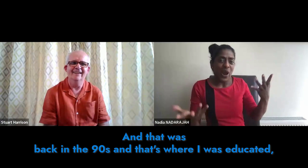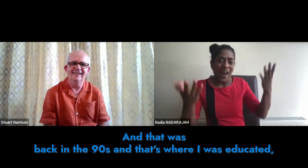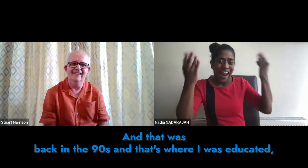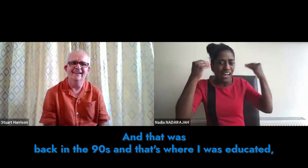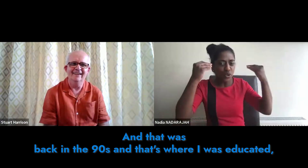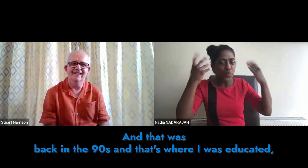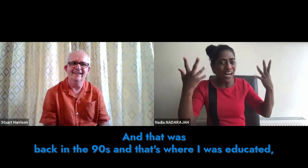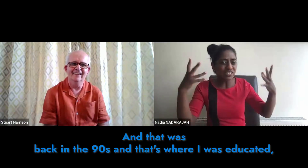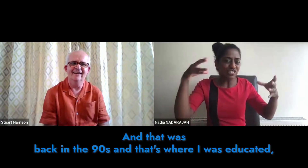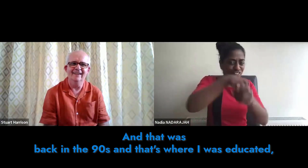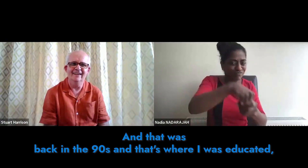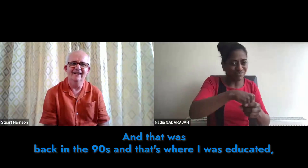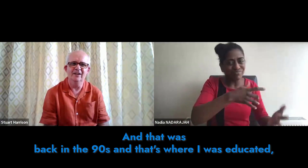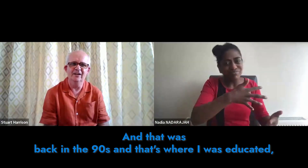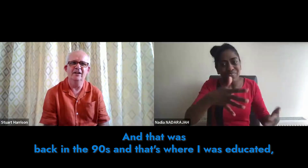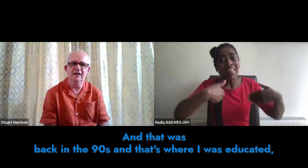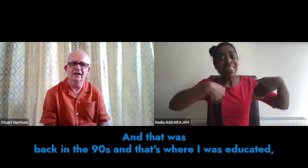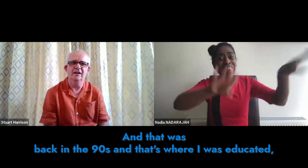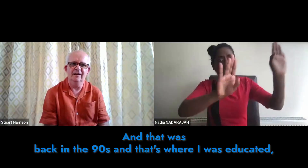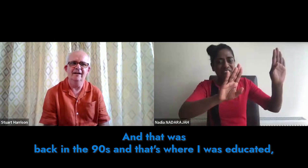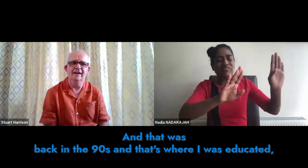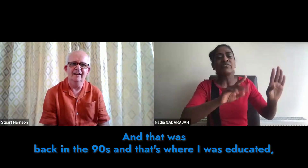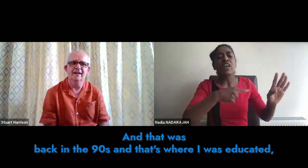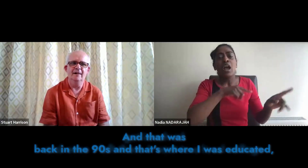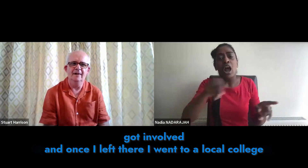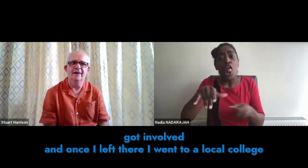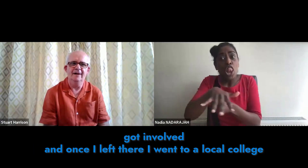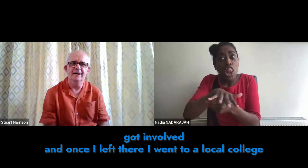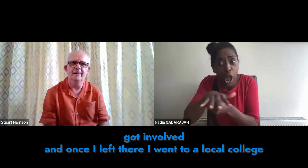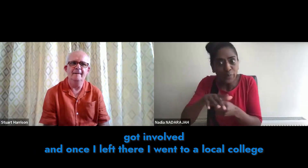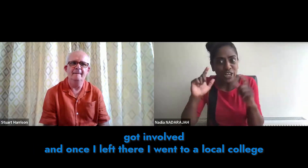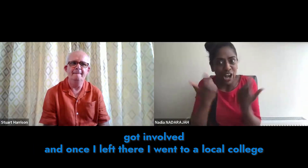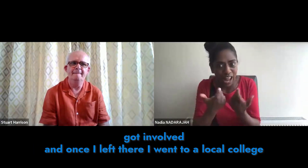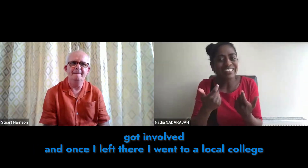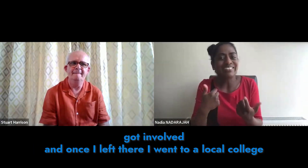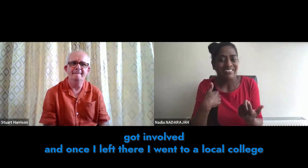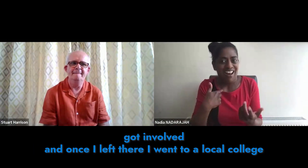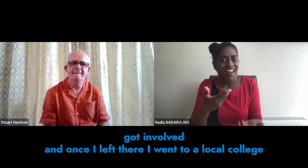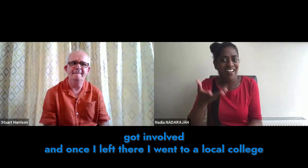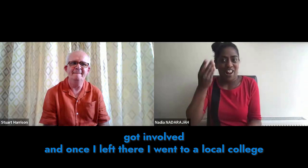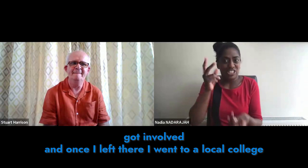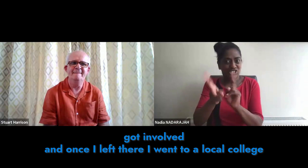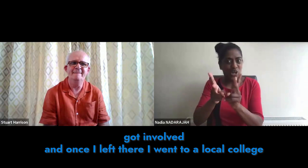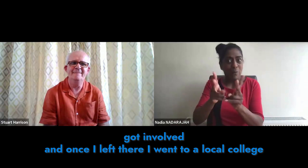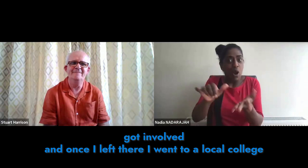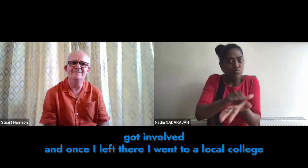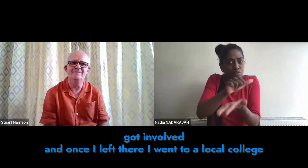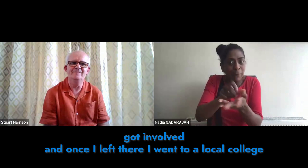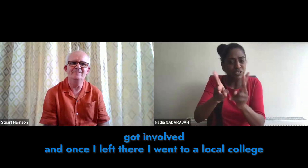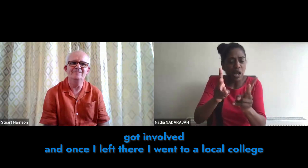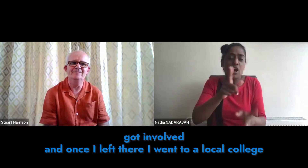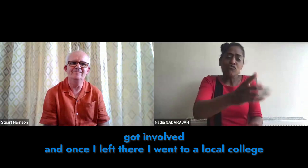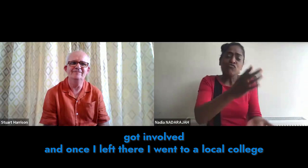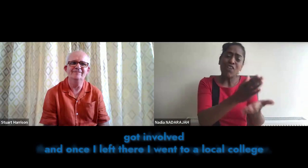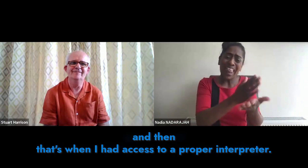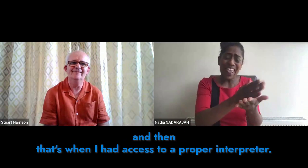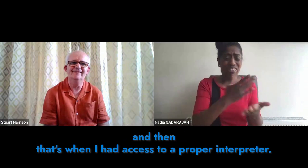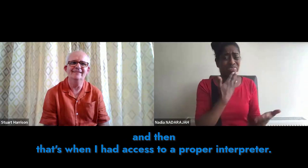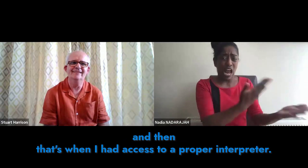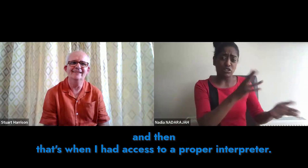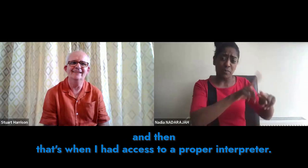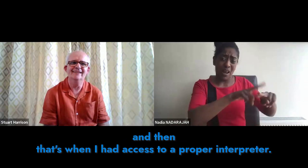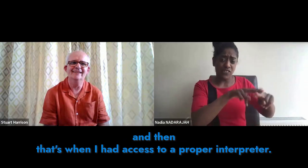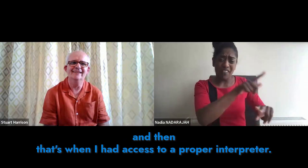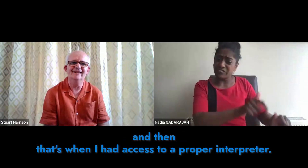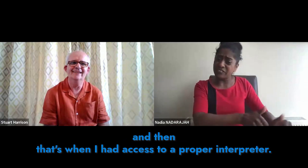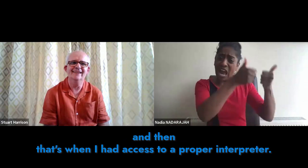the 90s. And that's where I was educated, got involved. And once I left there, I went to a local college. And